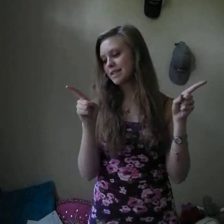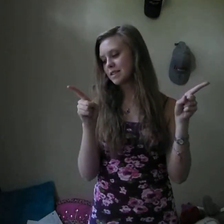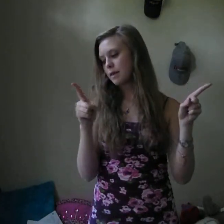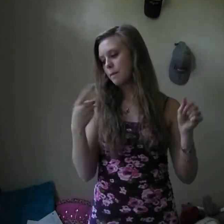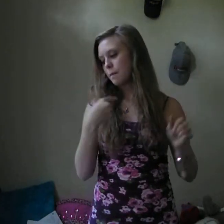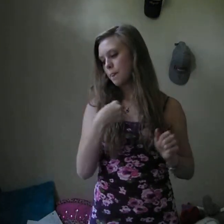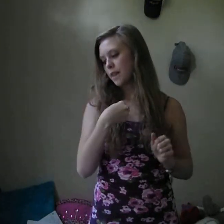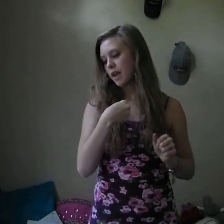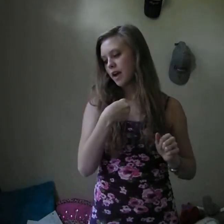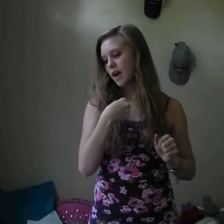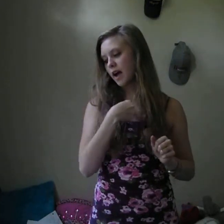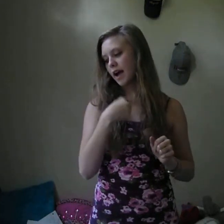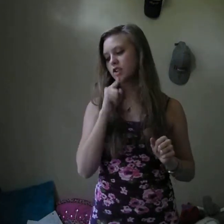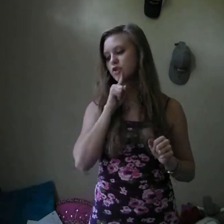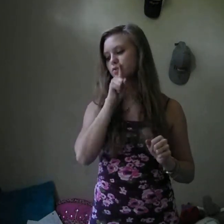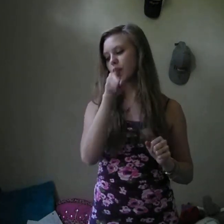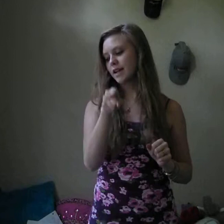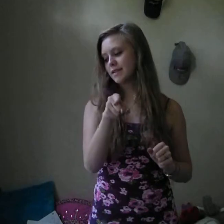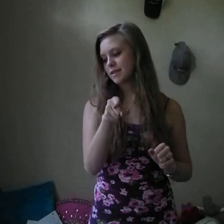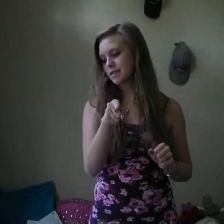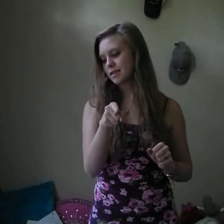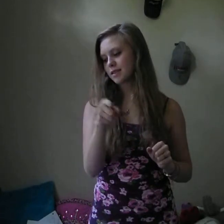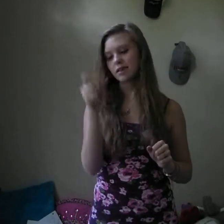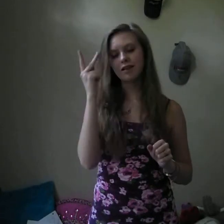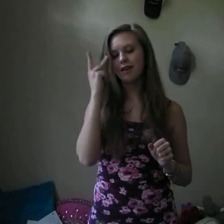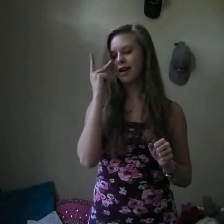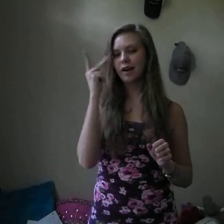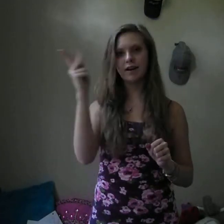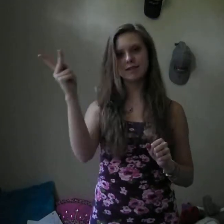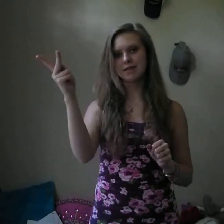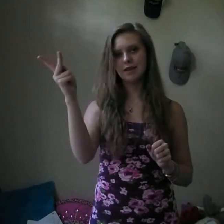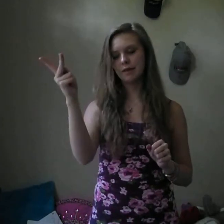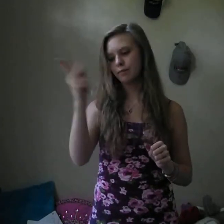But I trust, I not see.